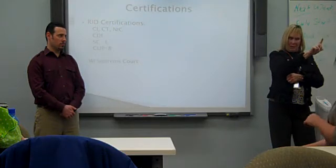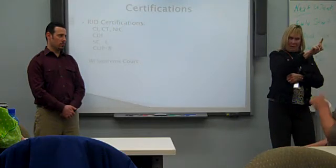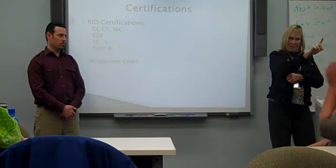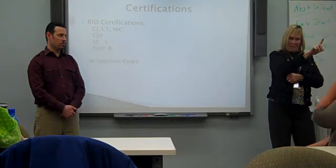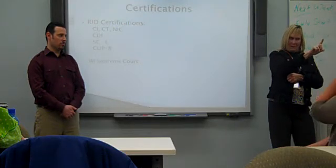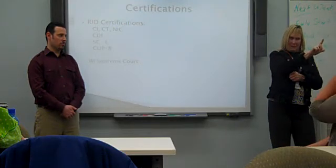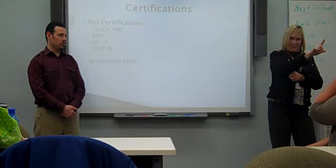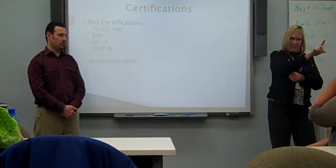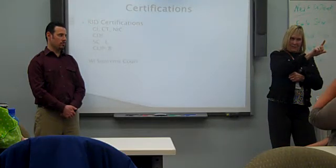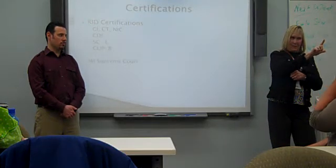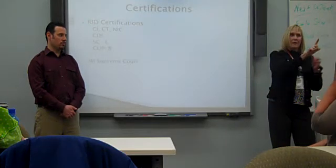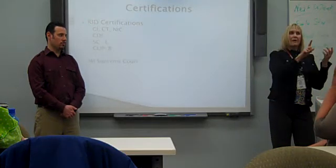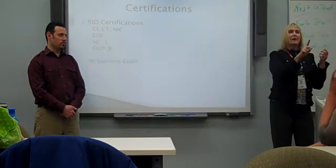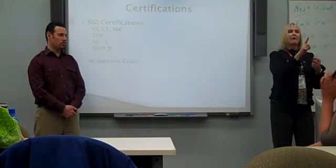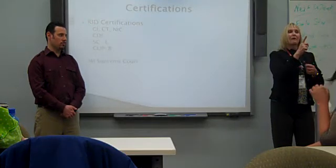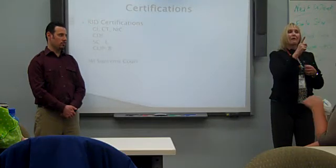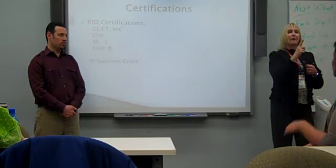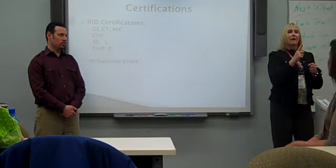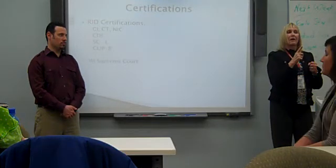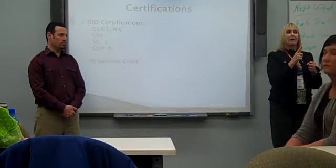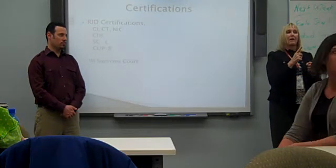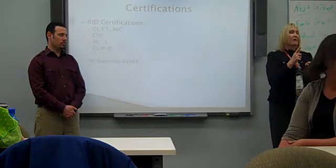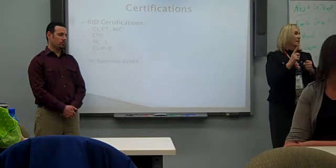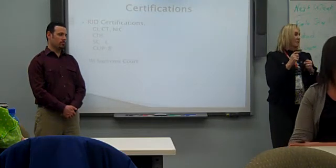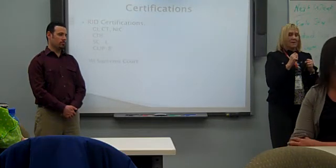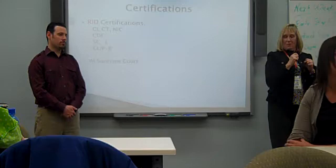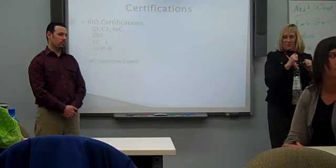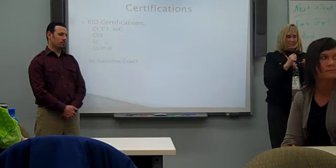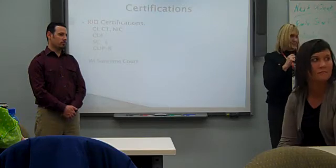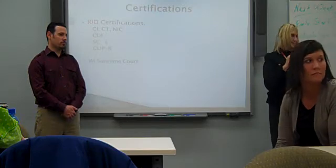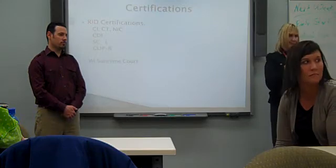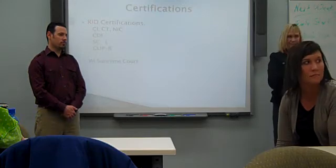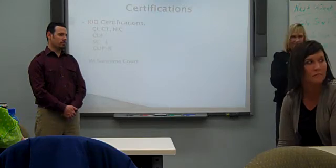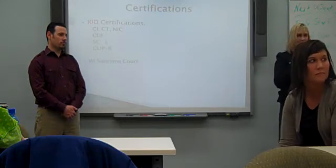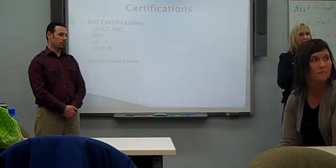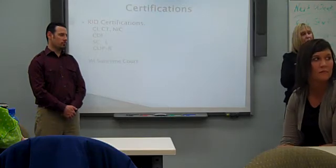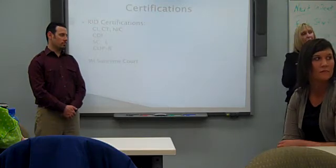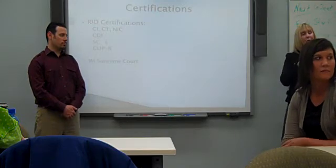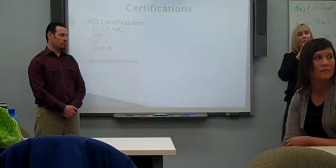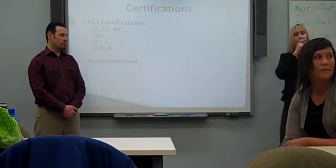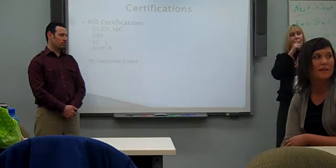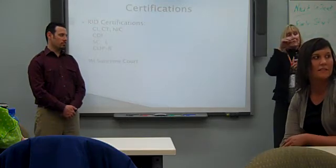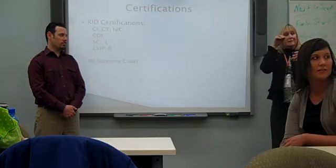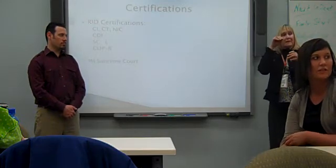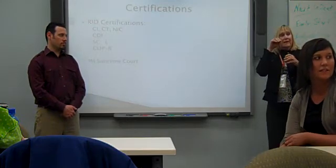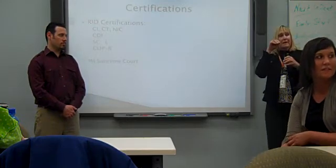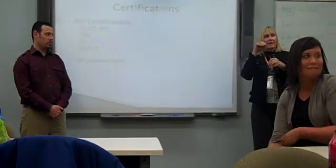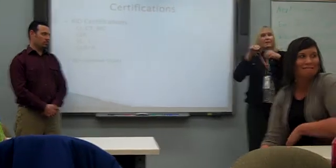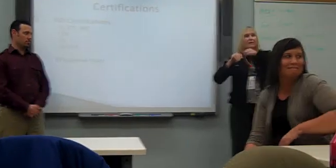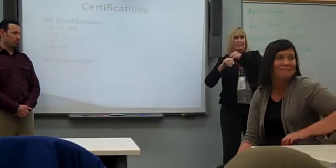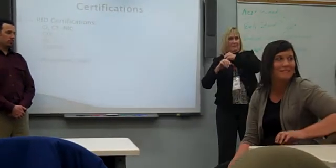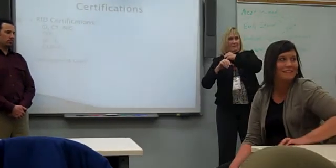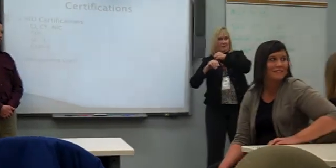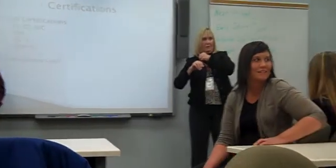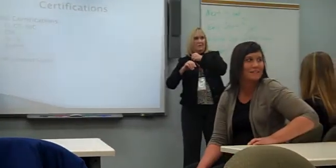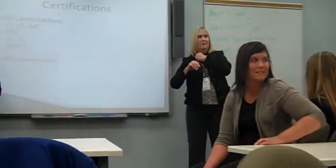Probation is someone who's in jail, is related to someone who's in jail. Oh, that's interesting.